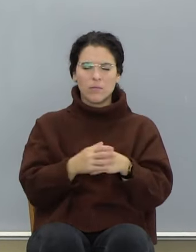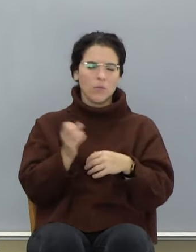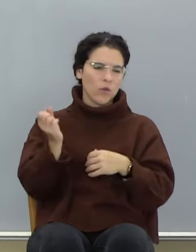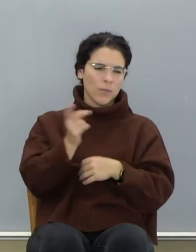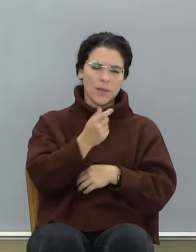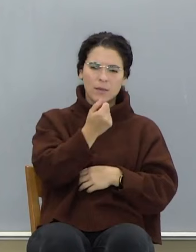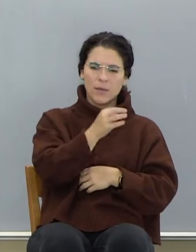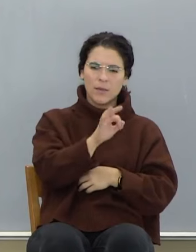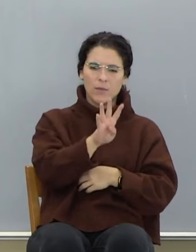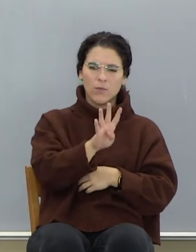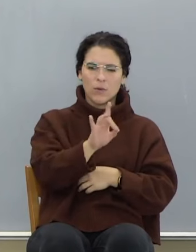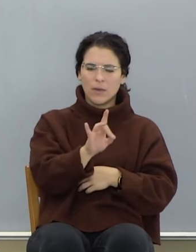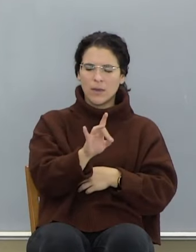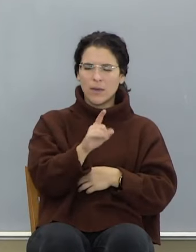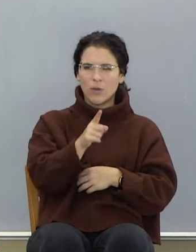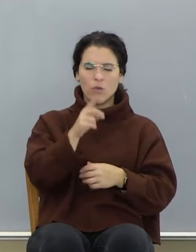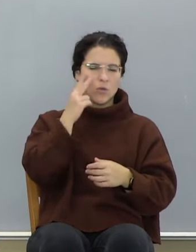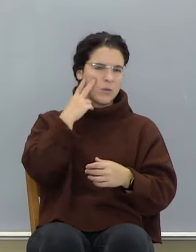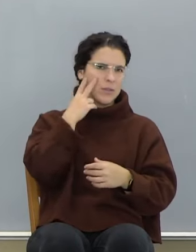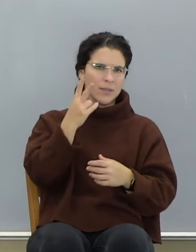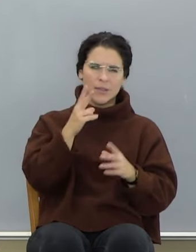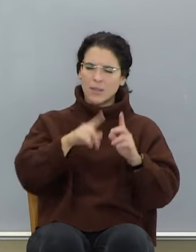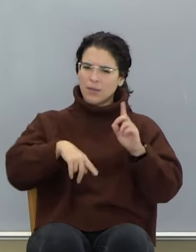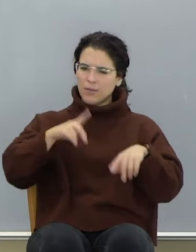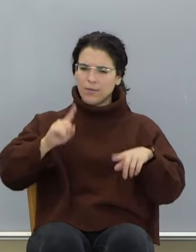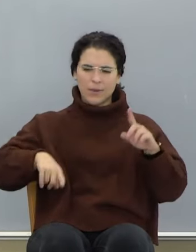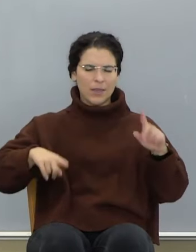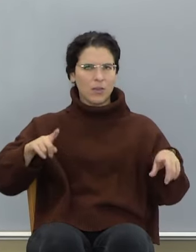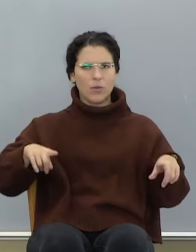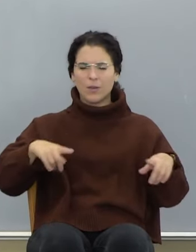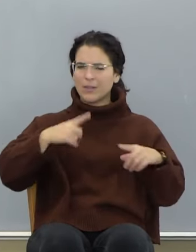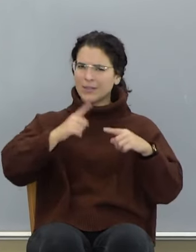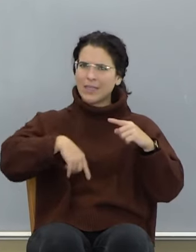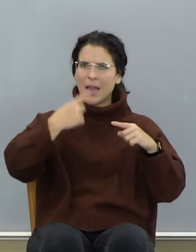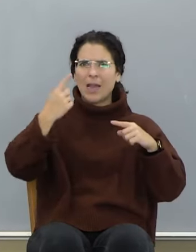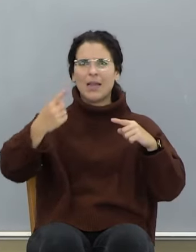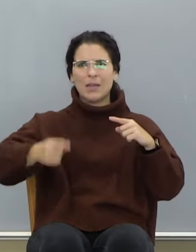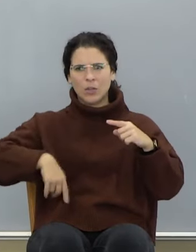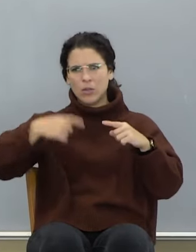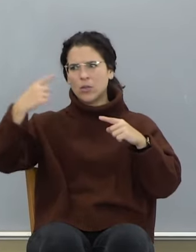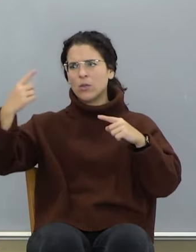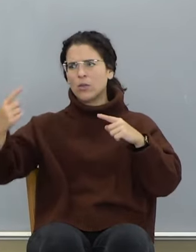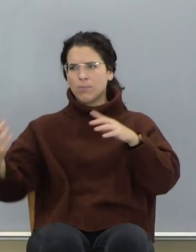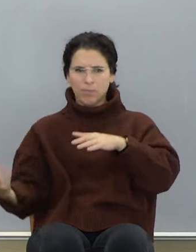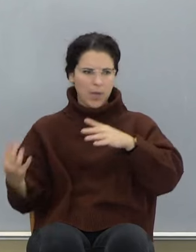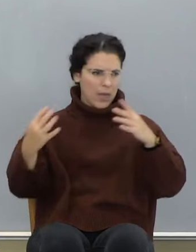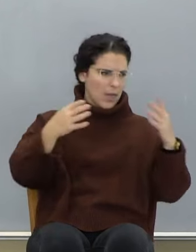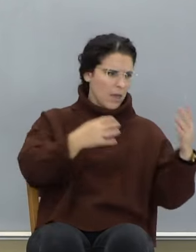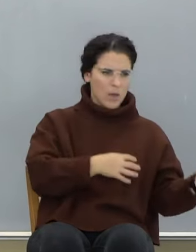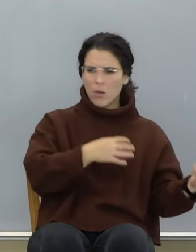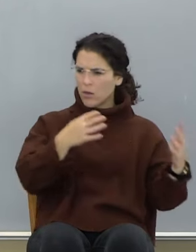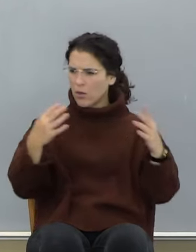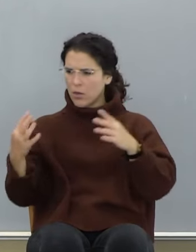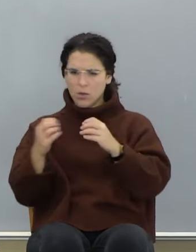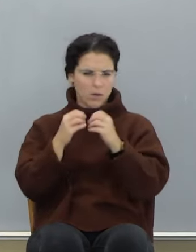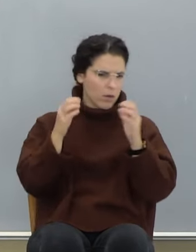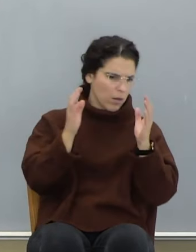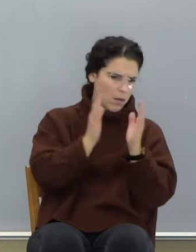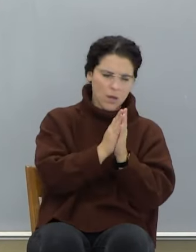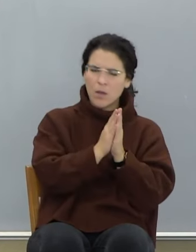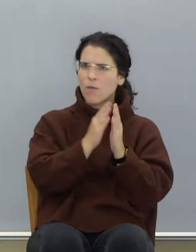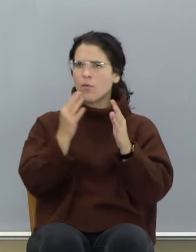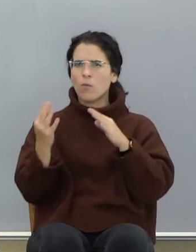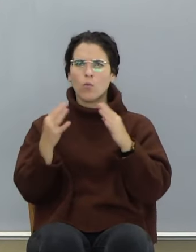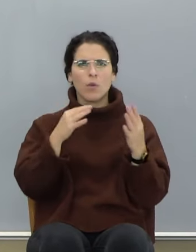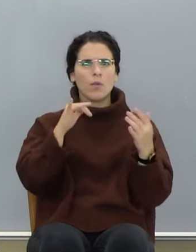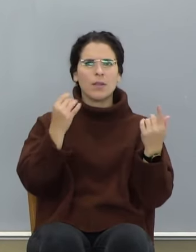to 1948 and you look at the various cycles of battle and conflict and war that